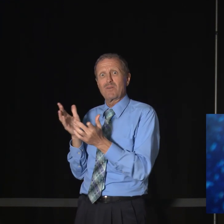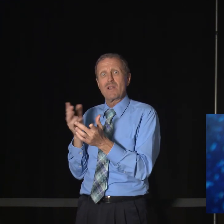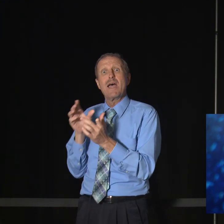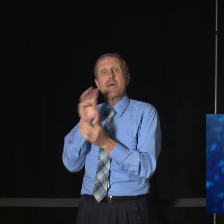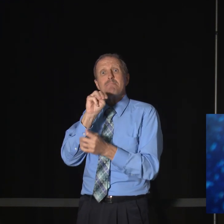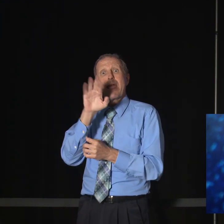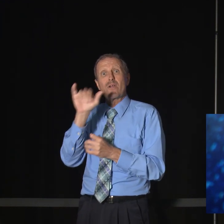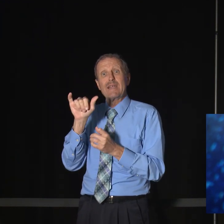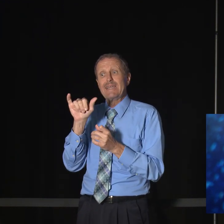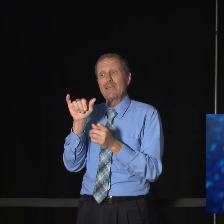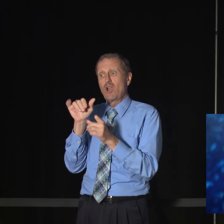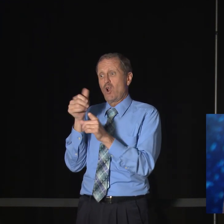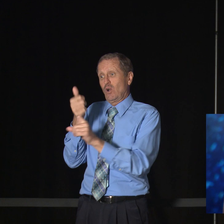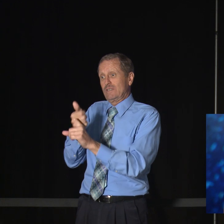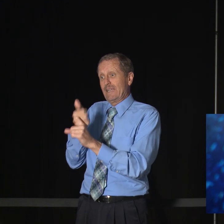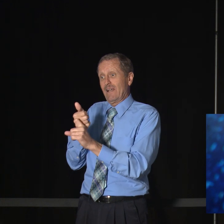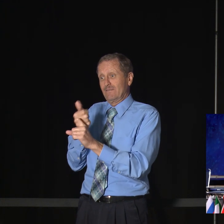said,